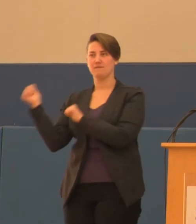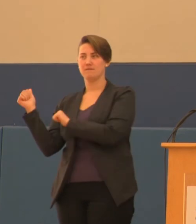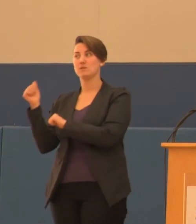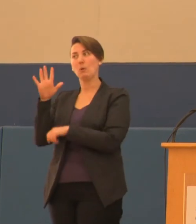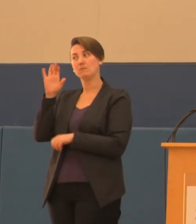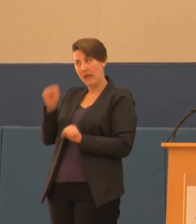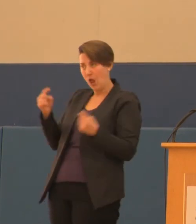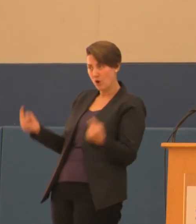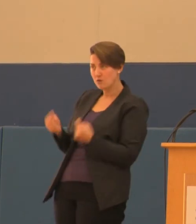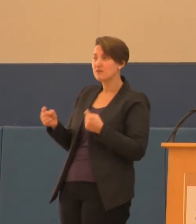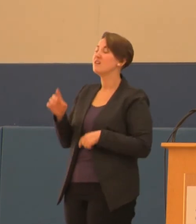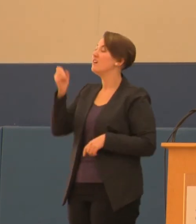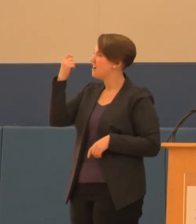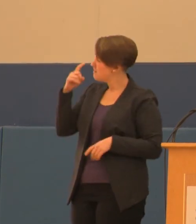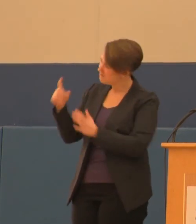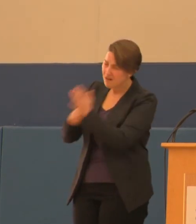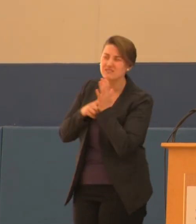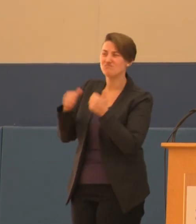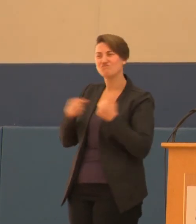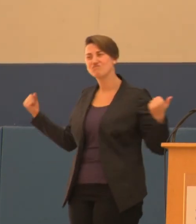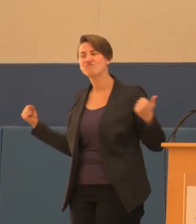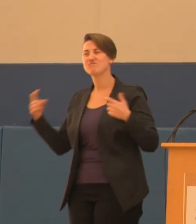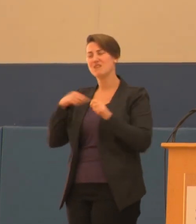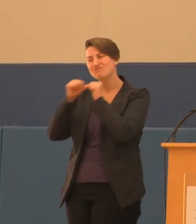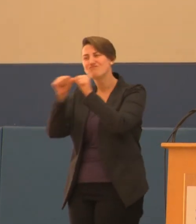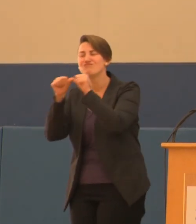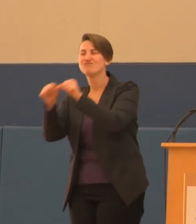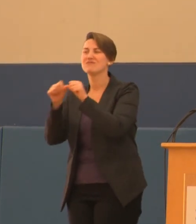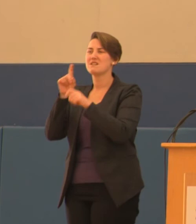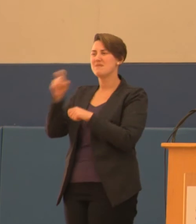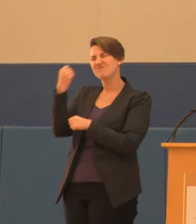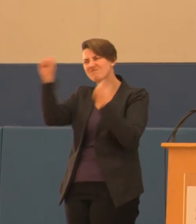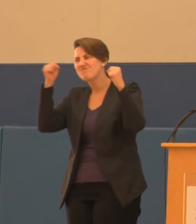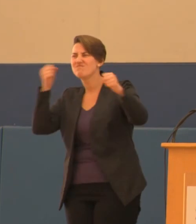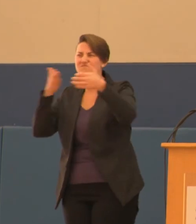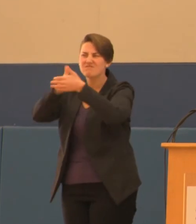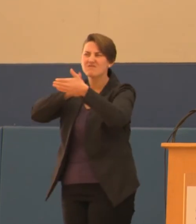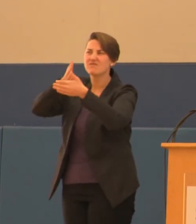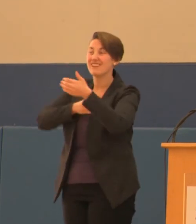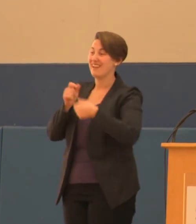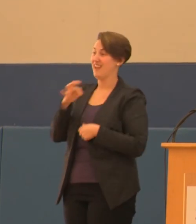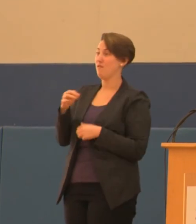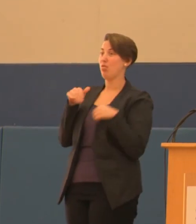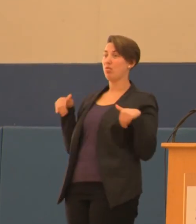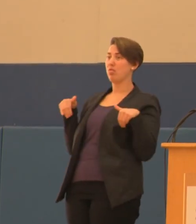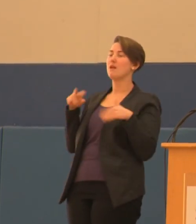speak out and speak strongly and say we're not going to let it happen, it is going to continue.